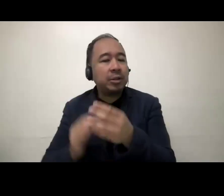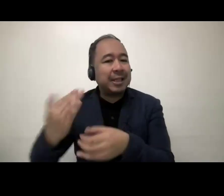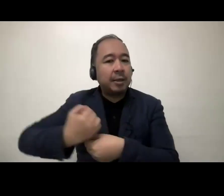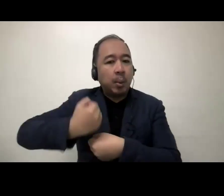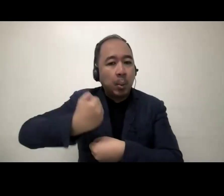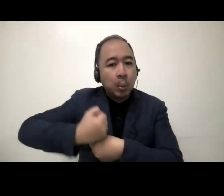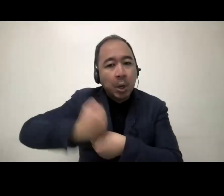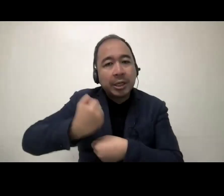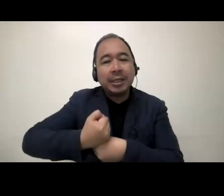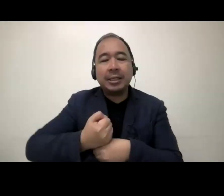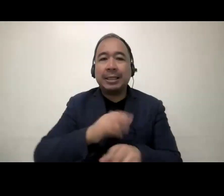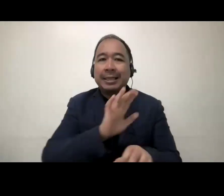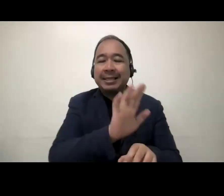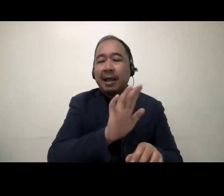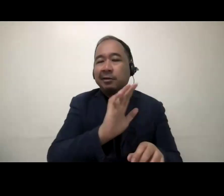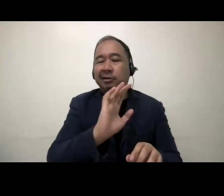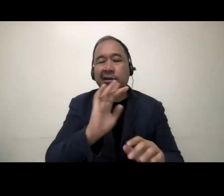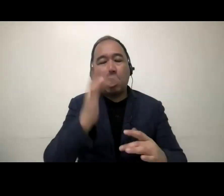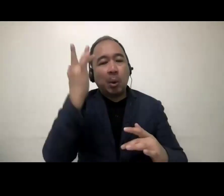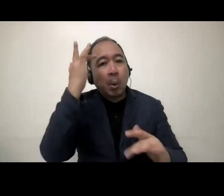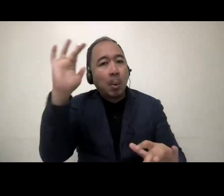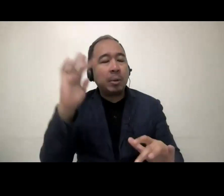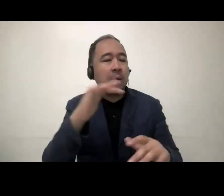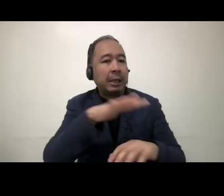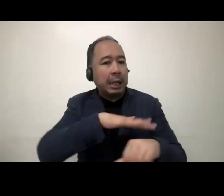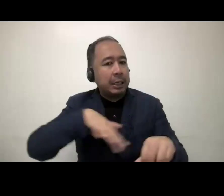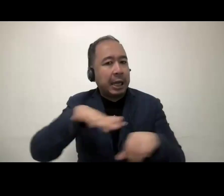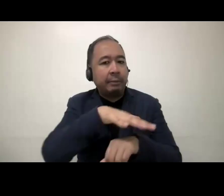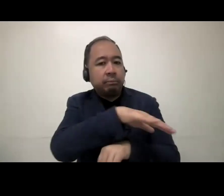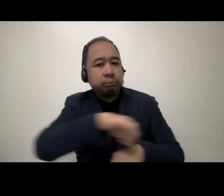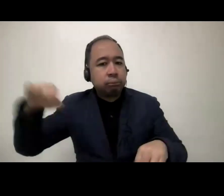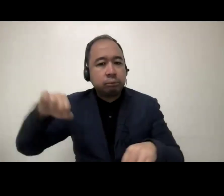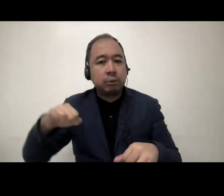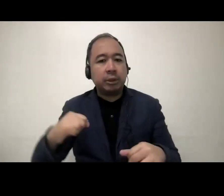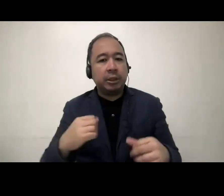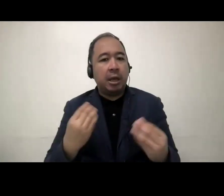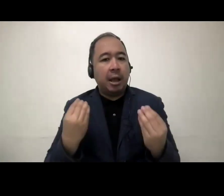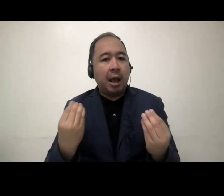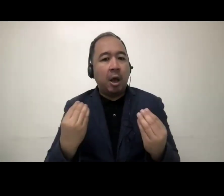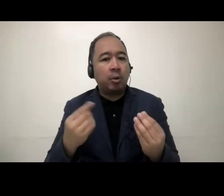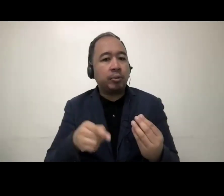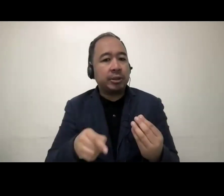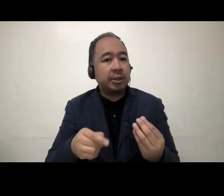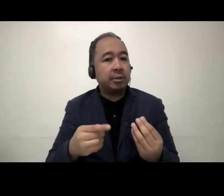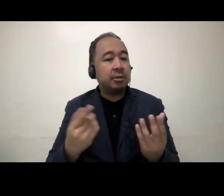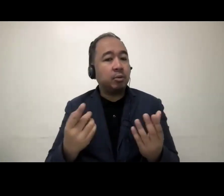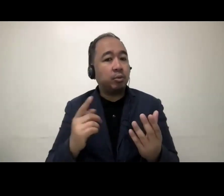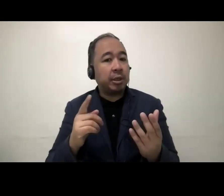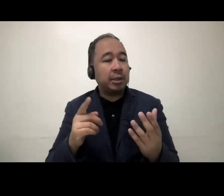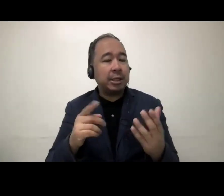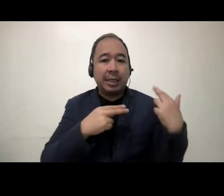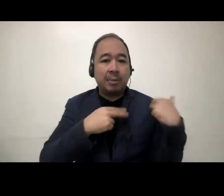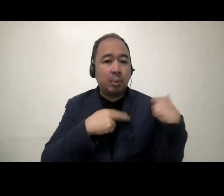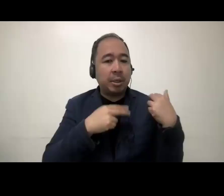delineate what the banks are, who the implementing agency is, what the different documents are, what the grievance redress mechanism is, what